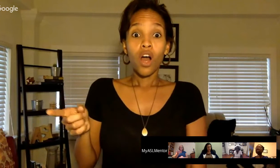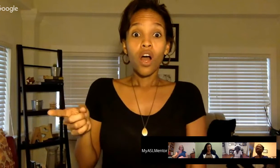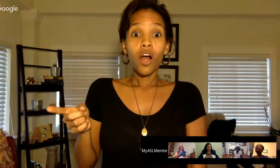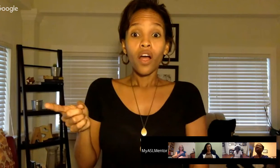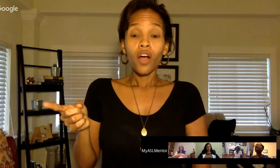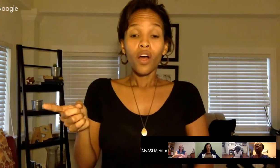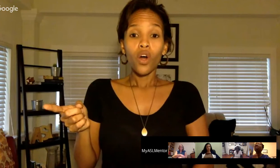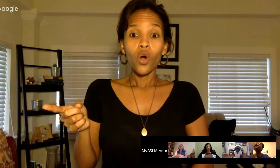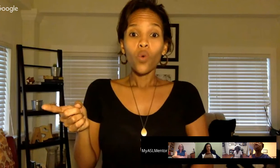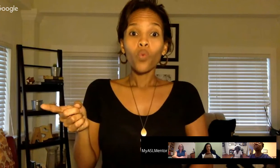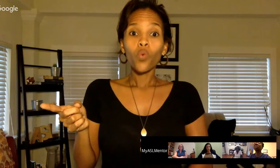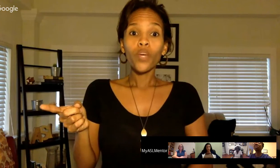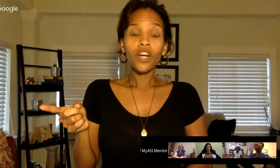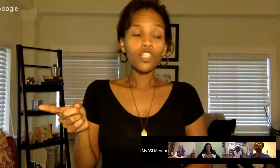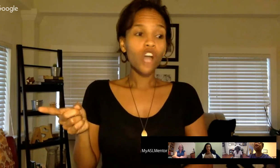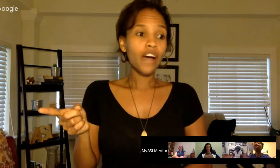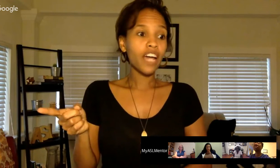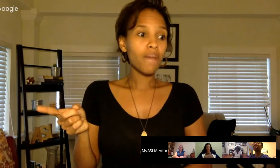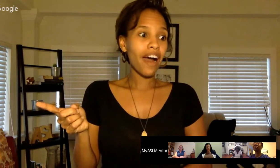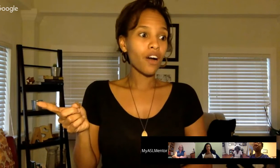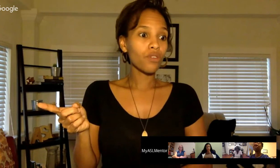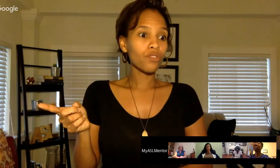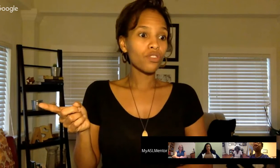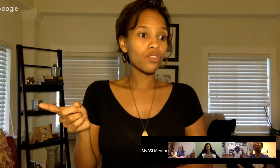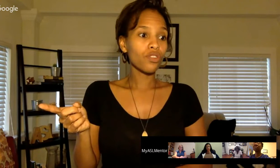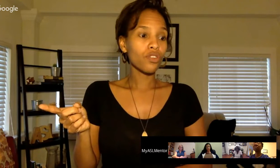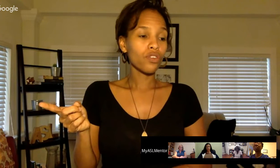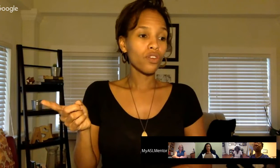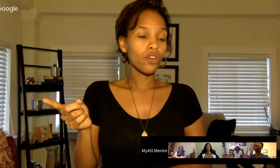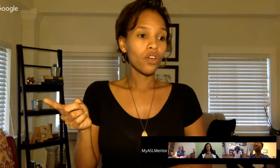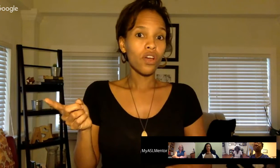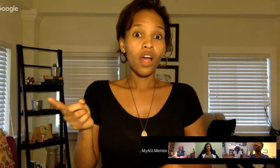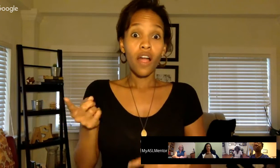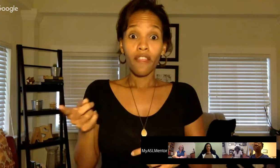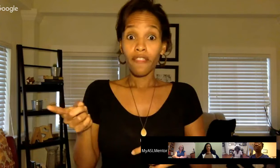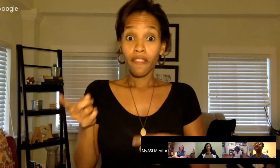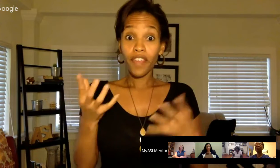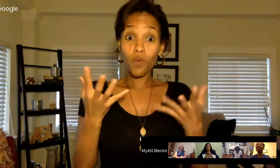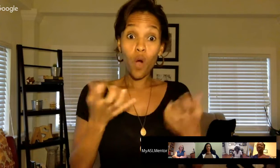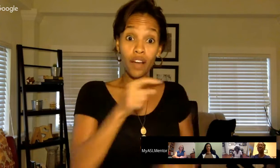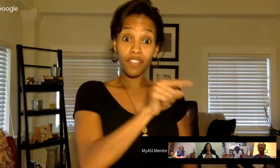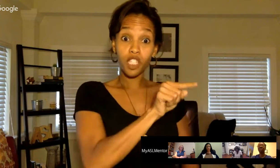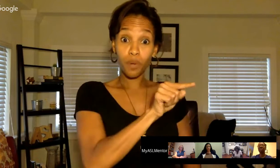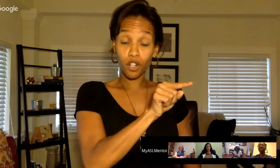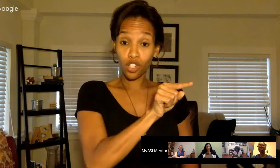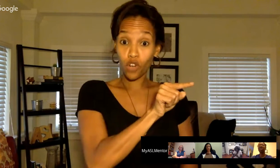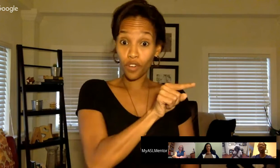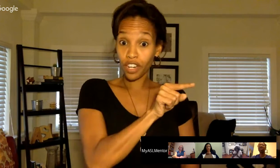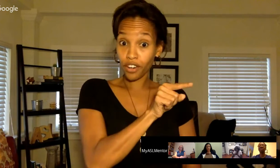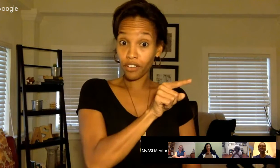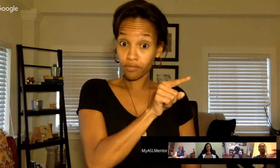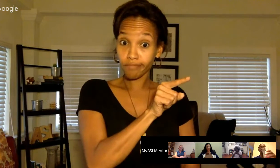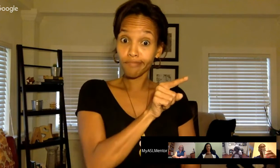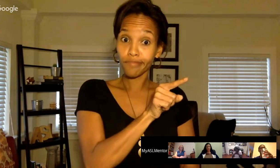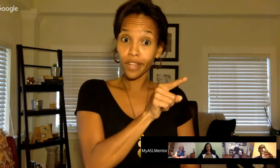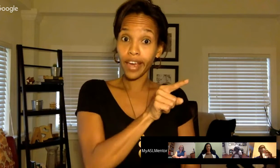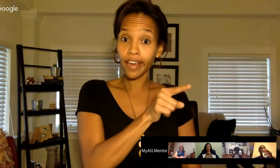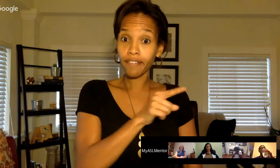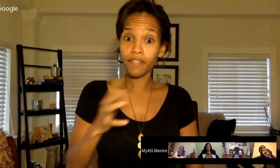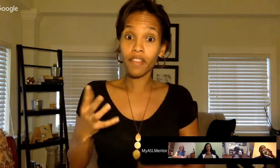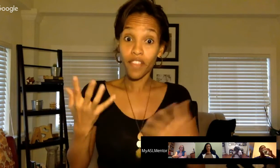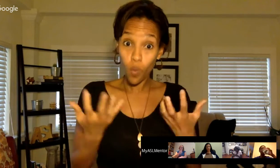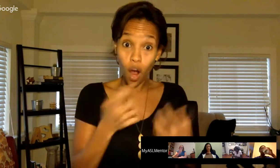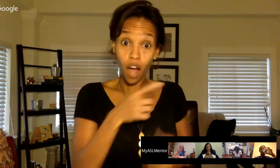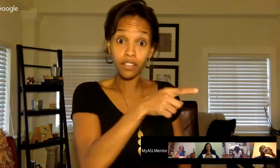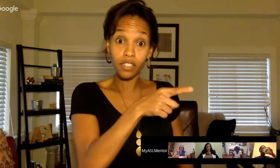we are talking about they want this person over here,